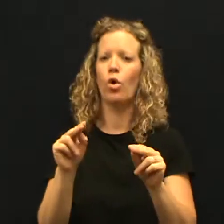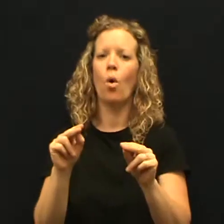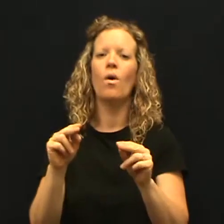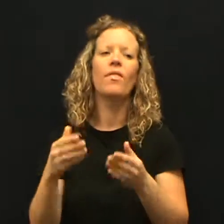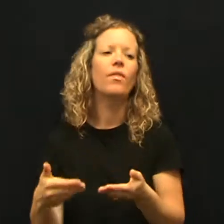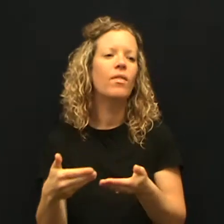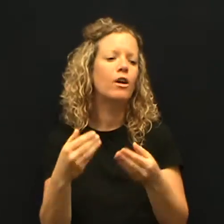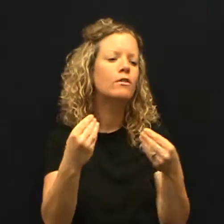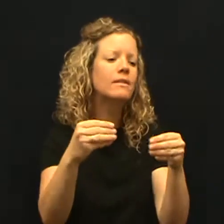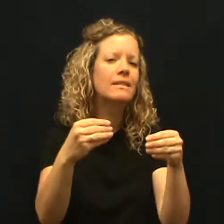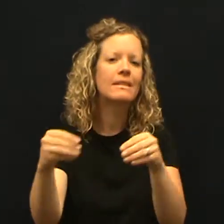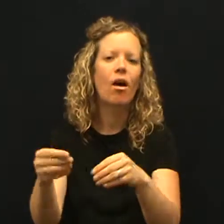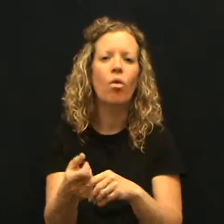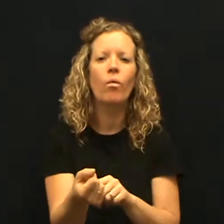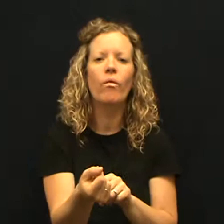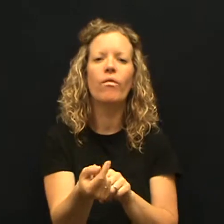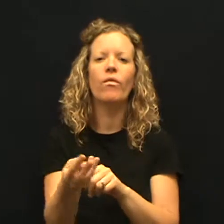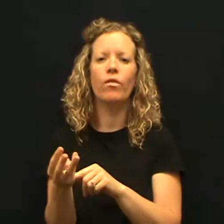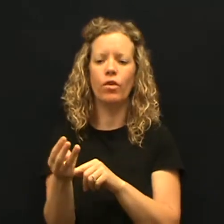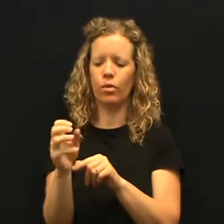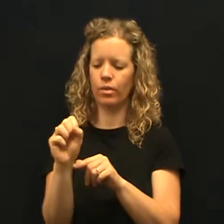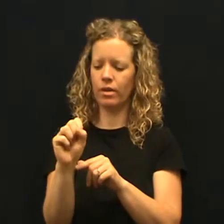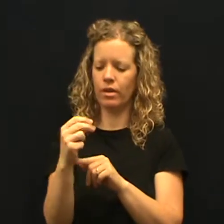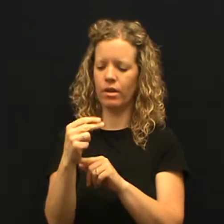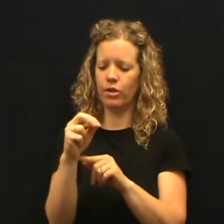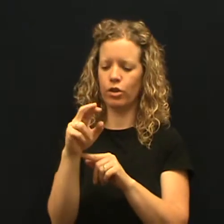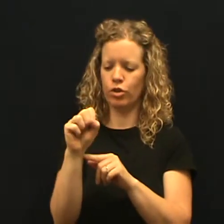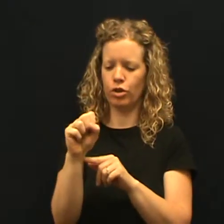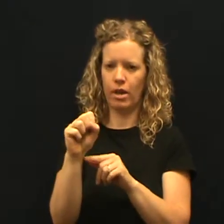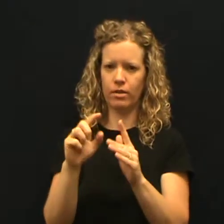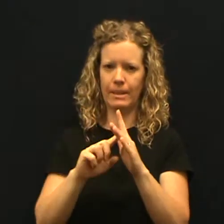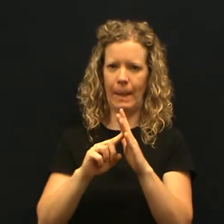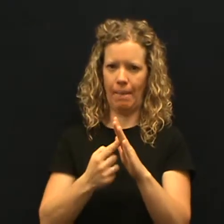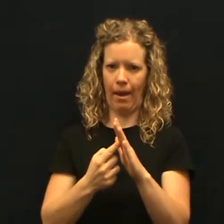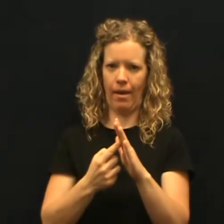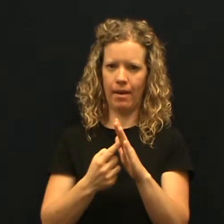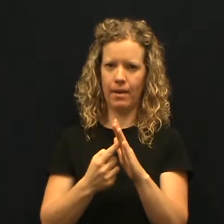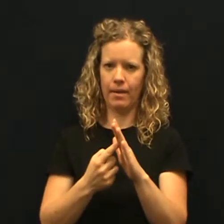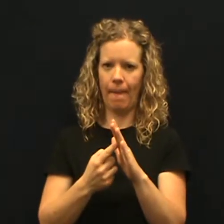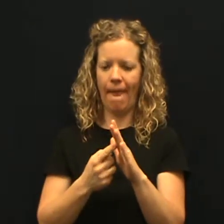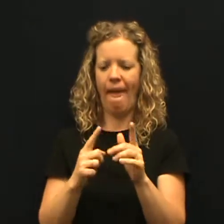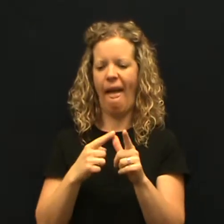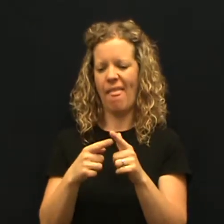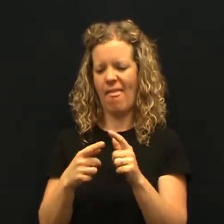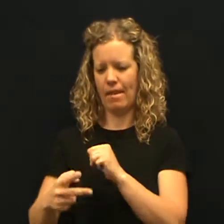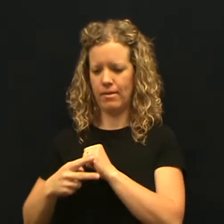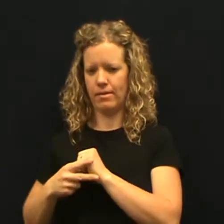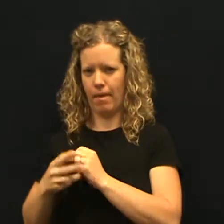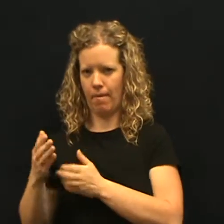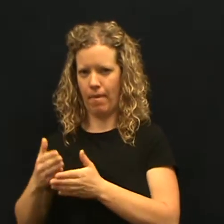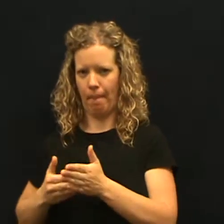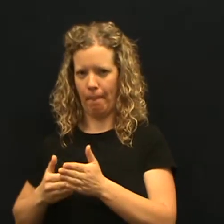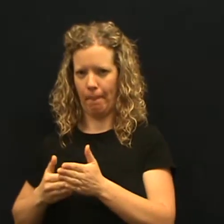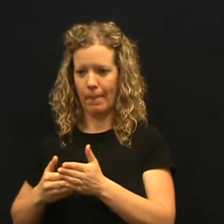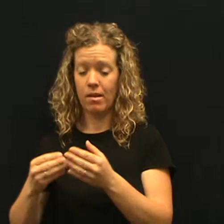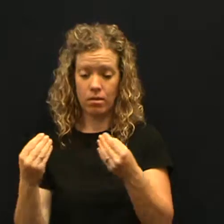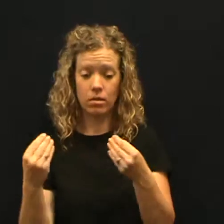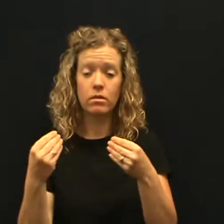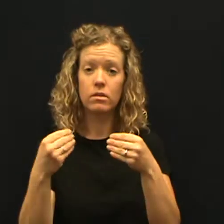they're authorized to issue, and that will be their outstanding stock. So they then issue shares,